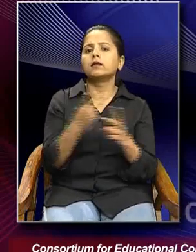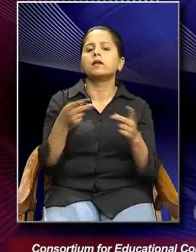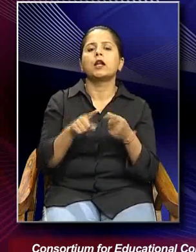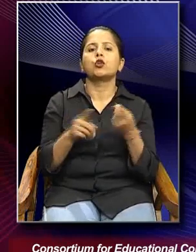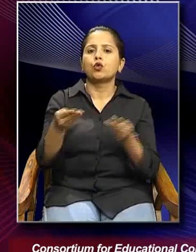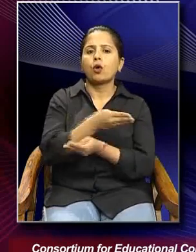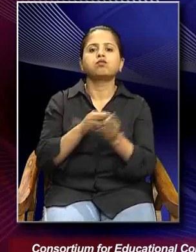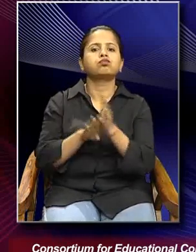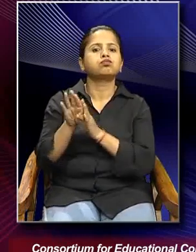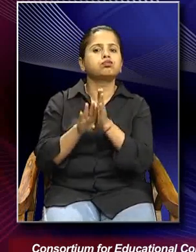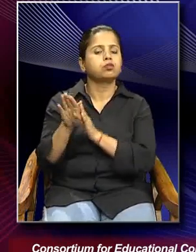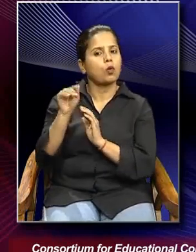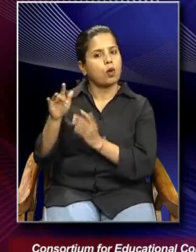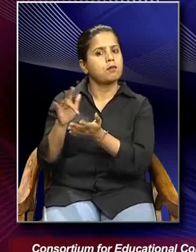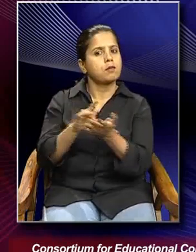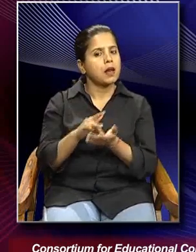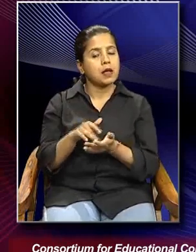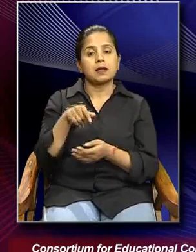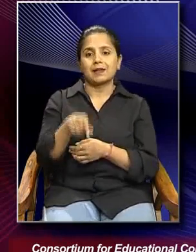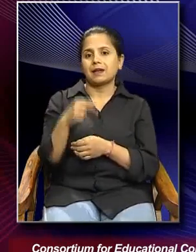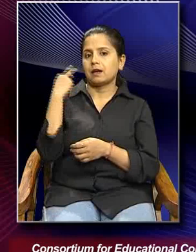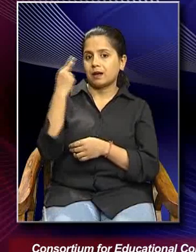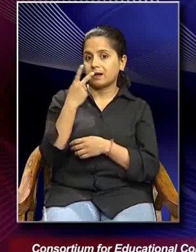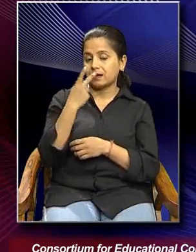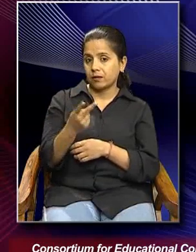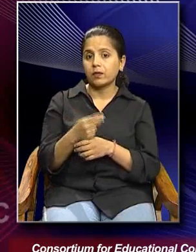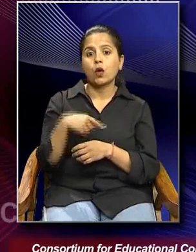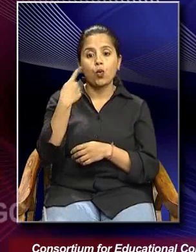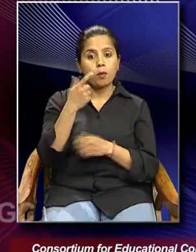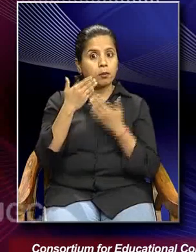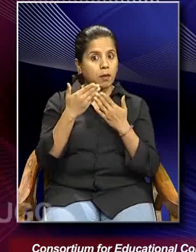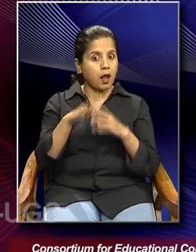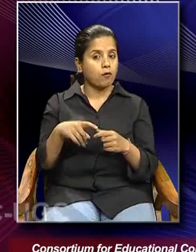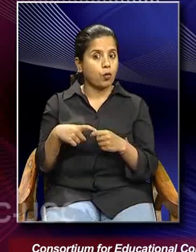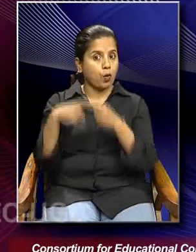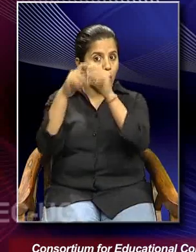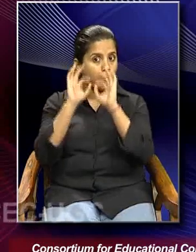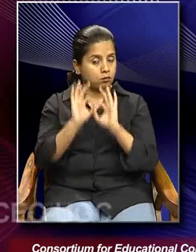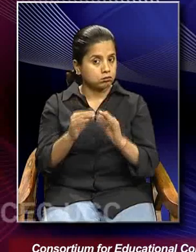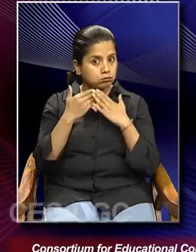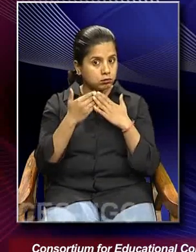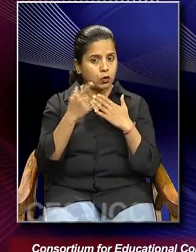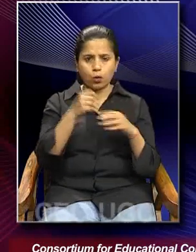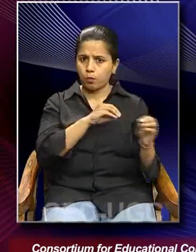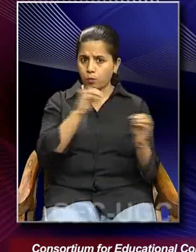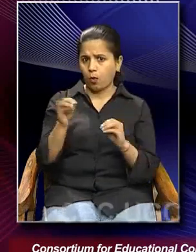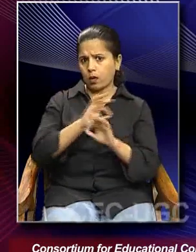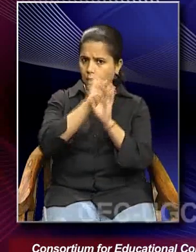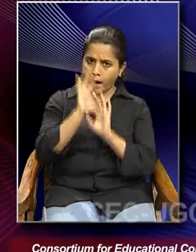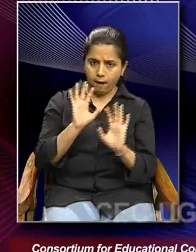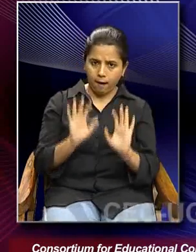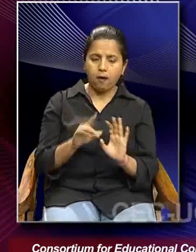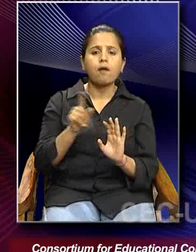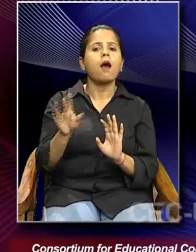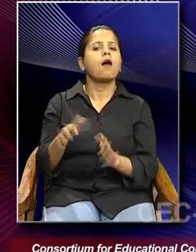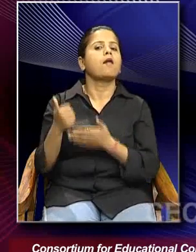development story in these places. So therefore, people, those who are qualified and they are willing to move to these places, so they are